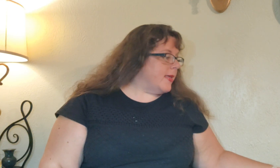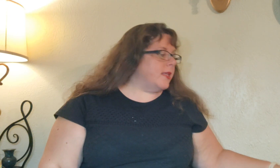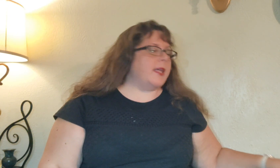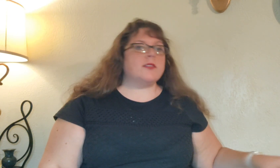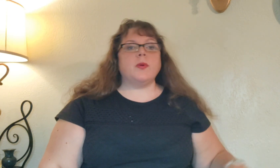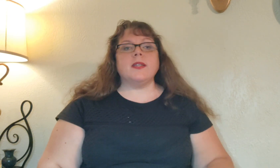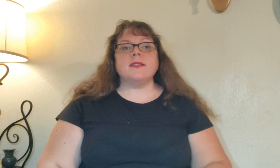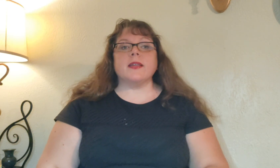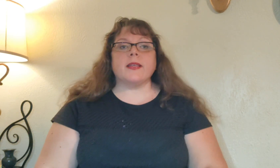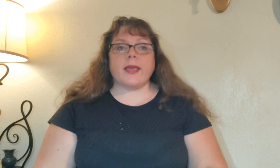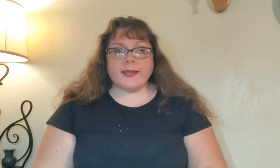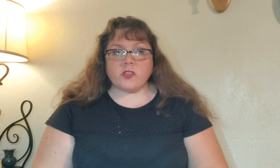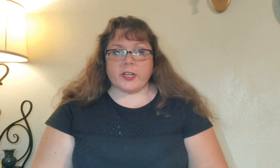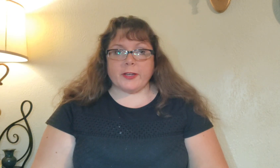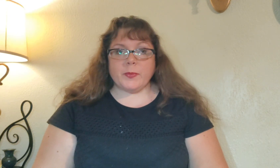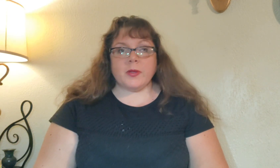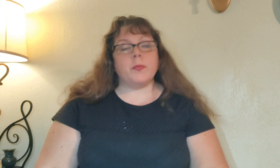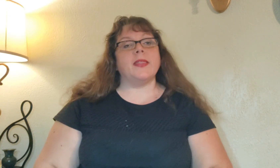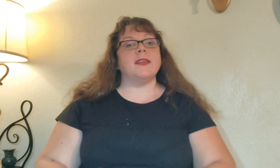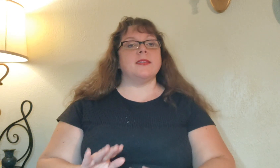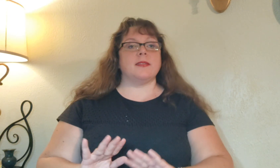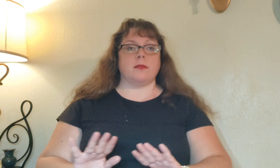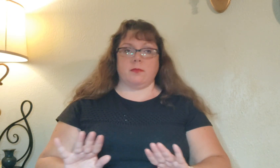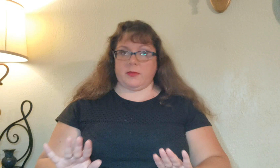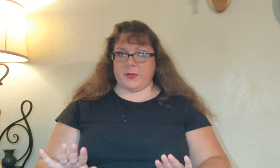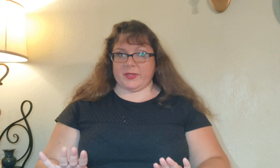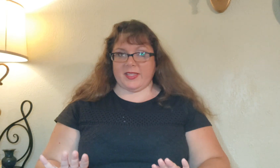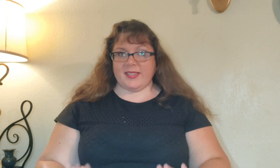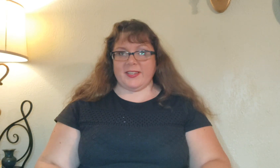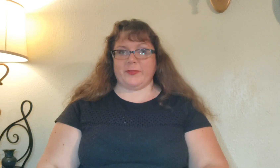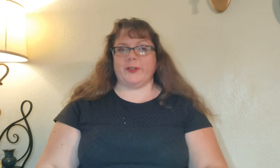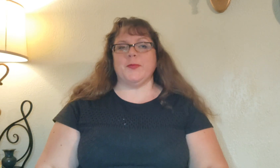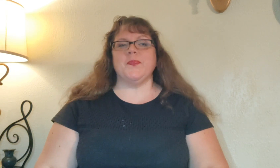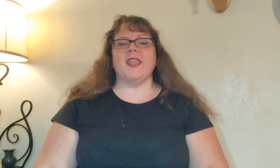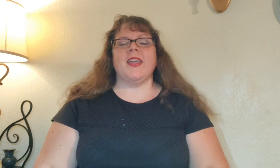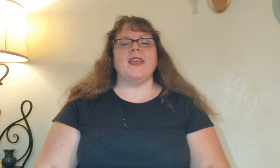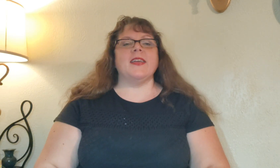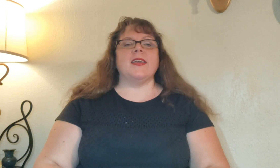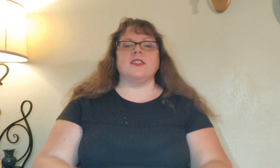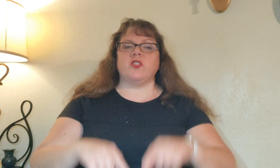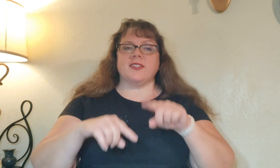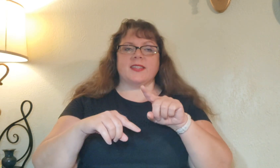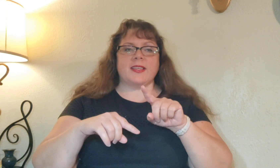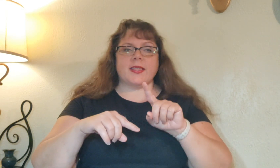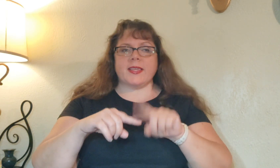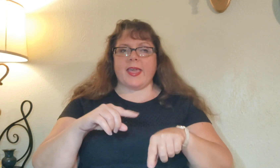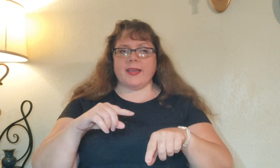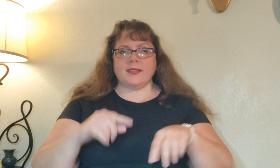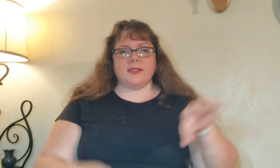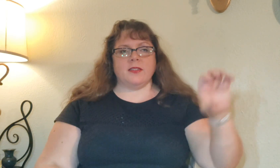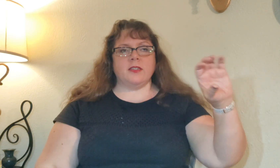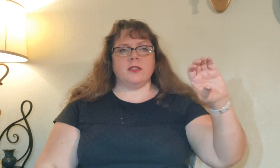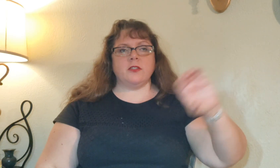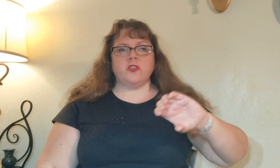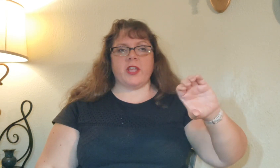The next one is ketchup, but this is completely different. It's just can't